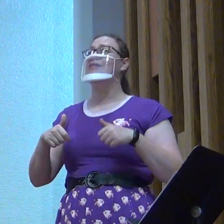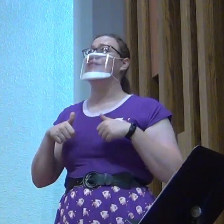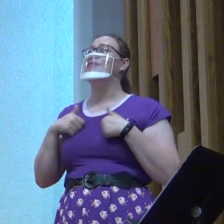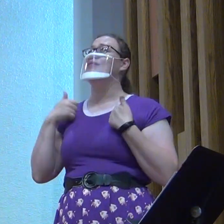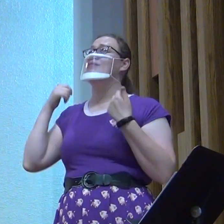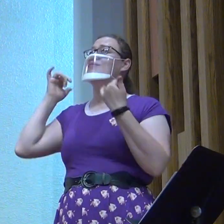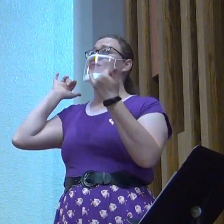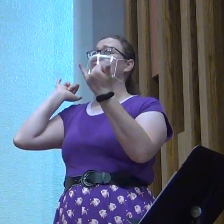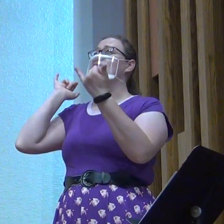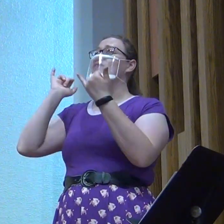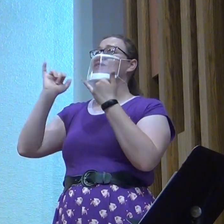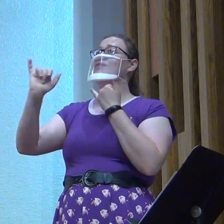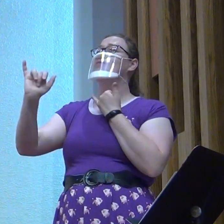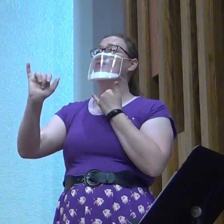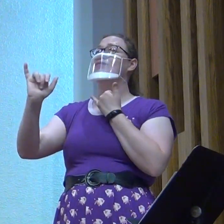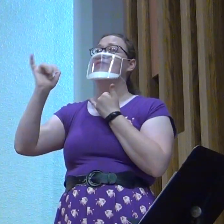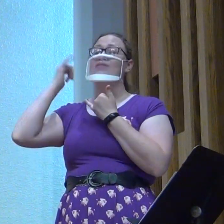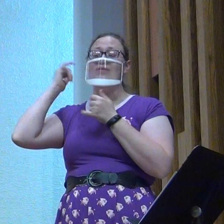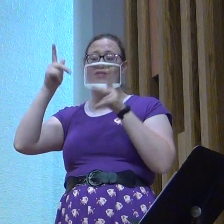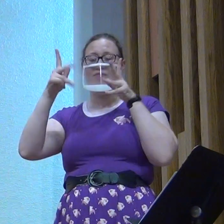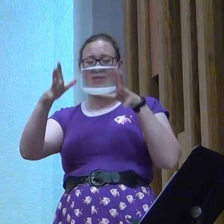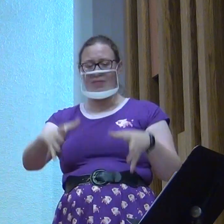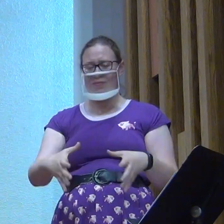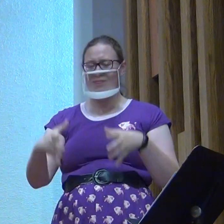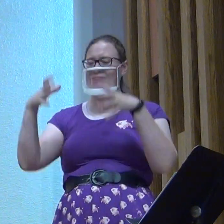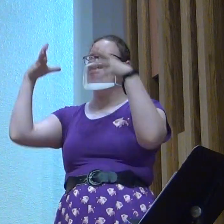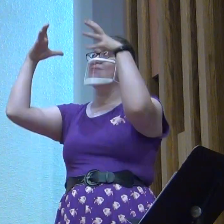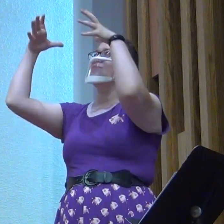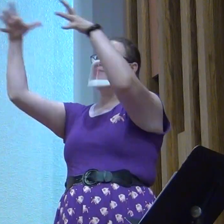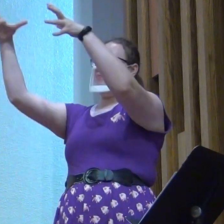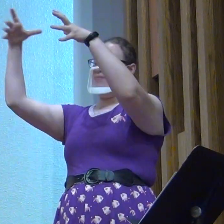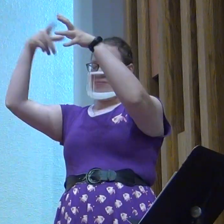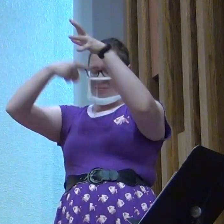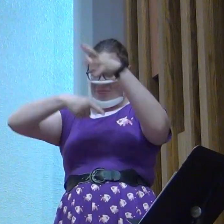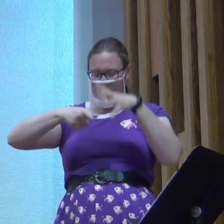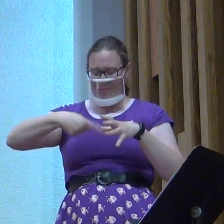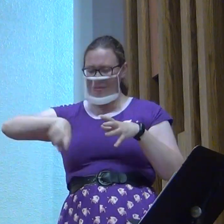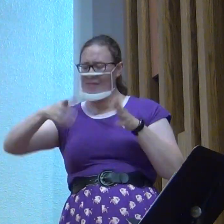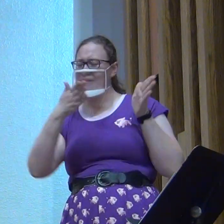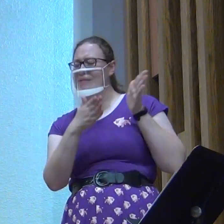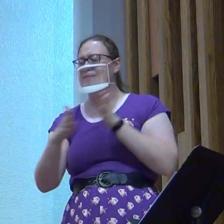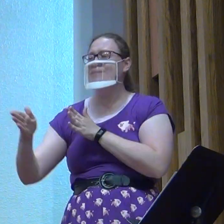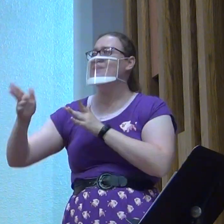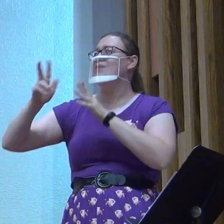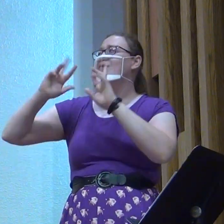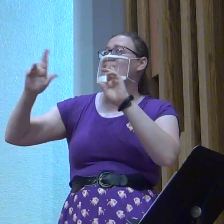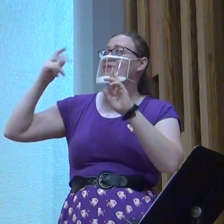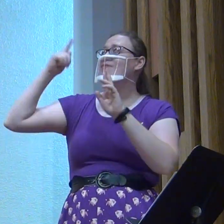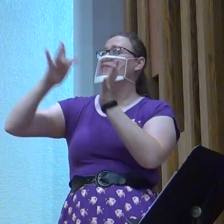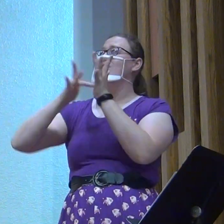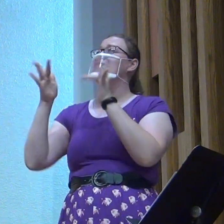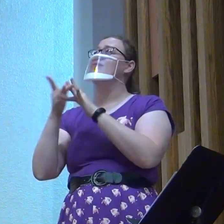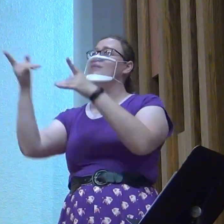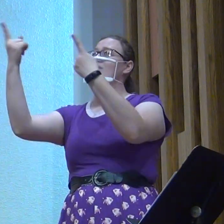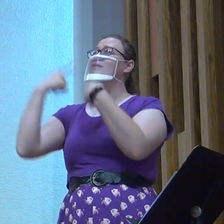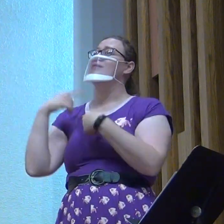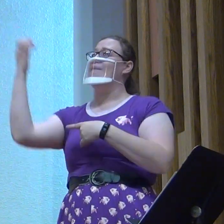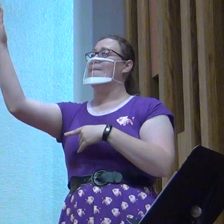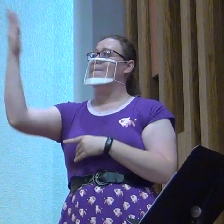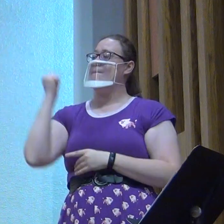eternal for those who have prepared for his coming.